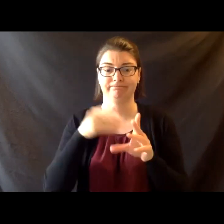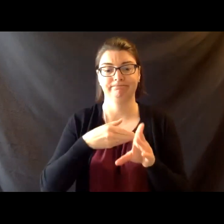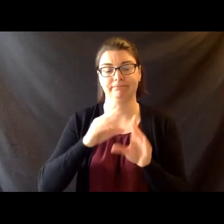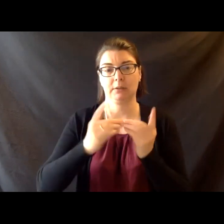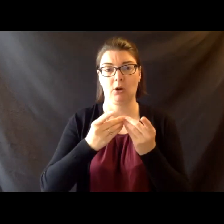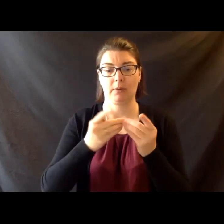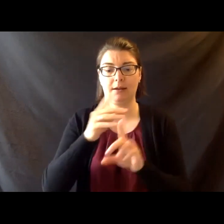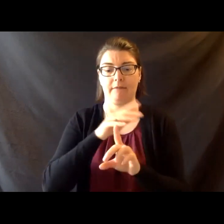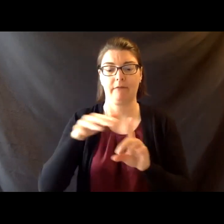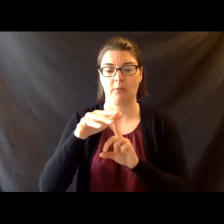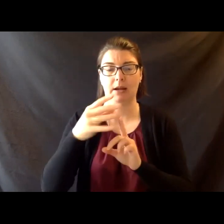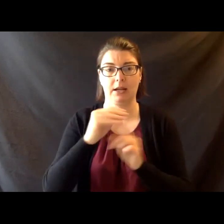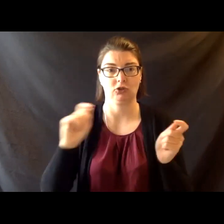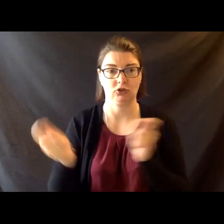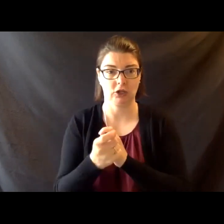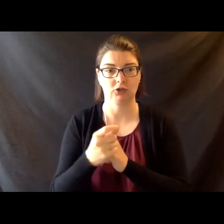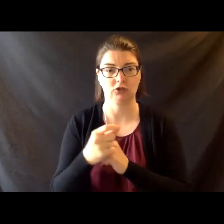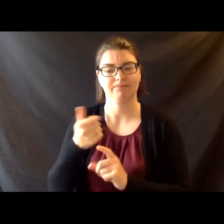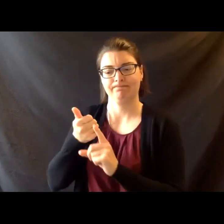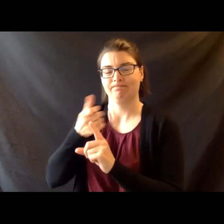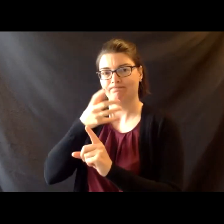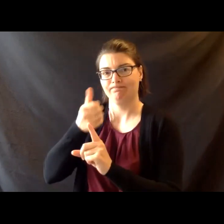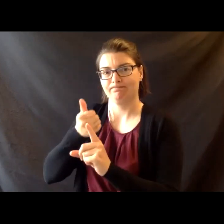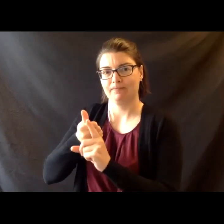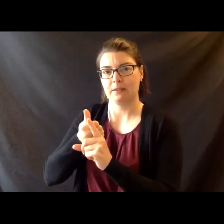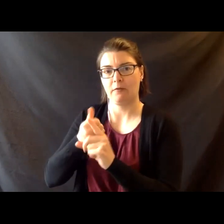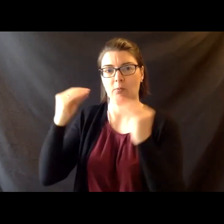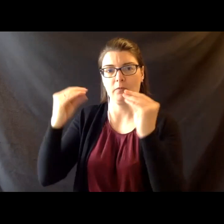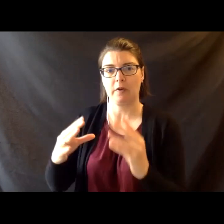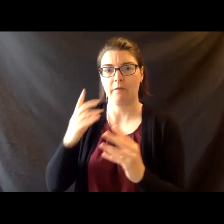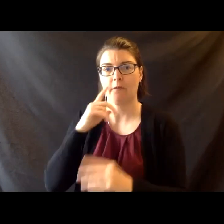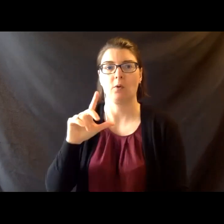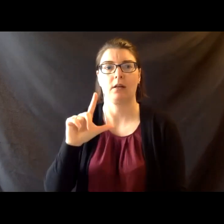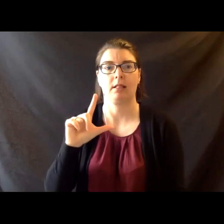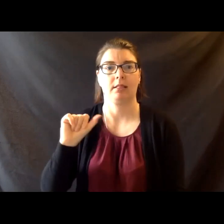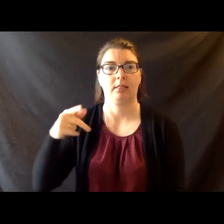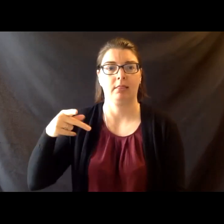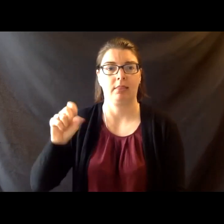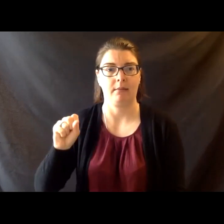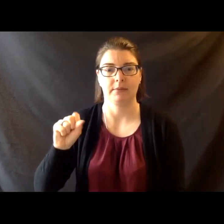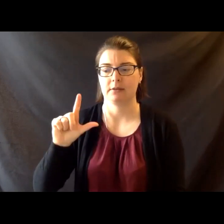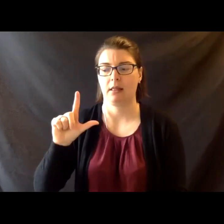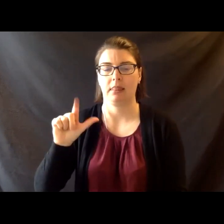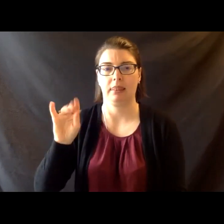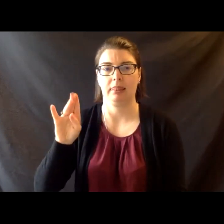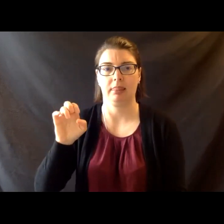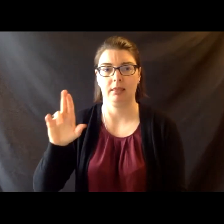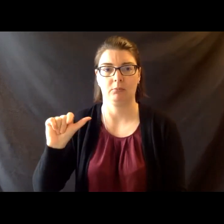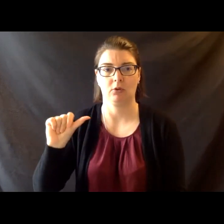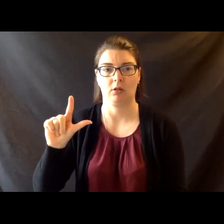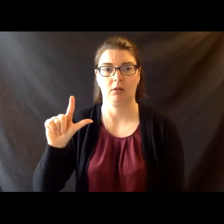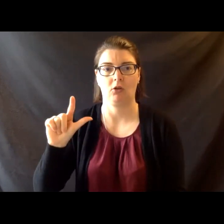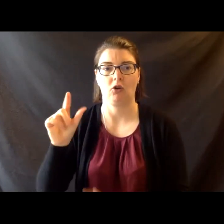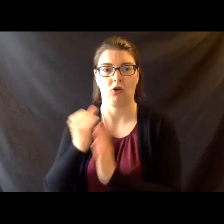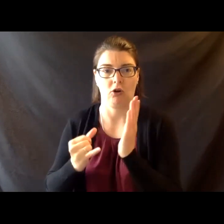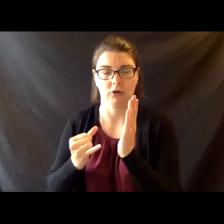Change, Jennifer was a professor in Liberal Arts and Professional Studies. She is a prolific scholar in